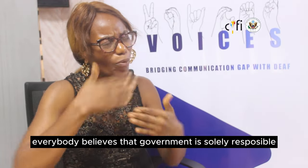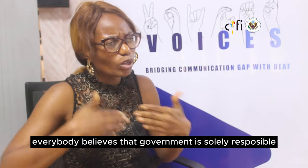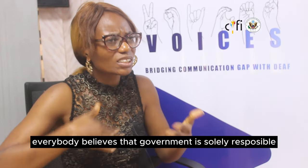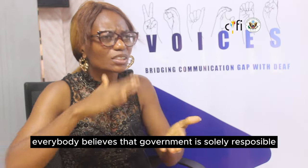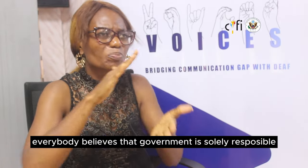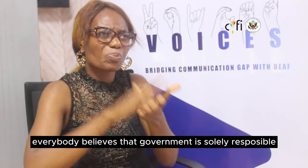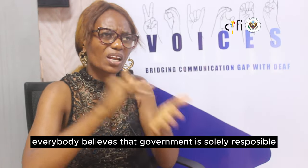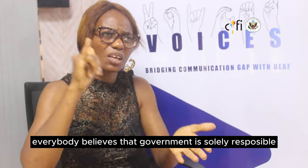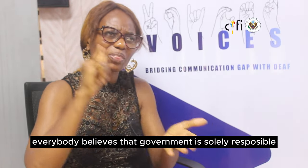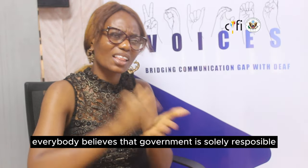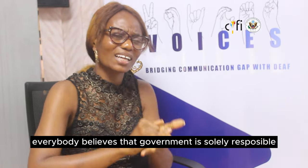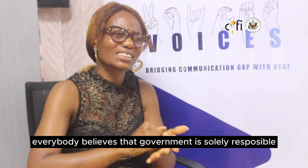Everybody believes that